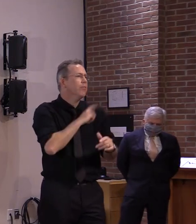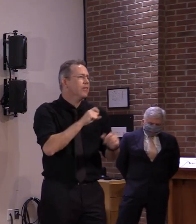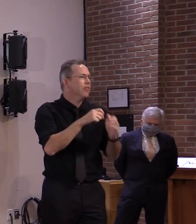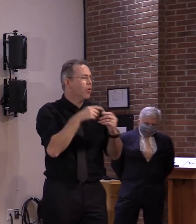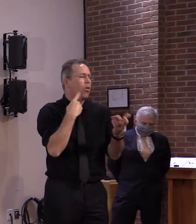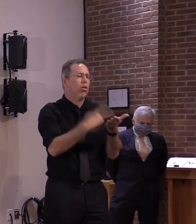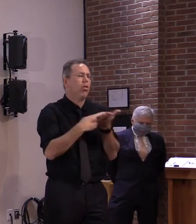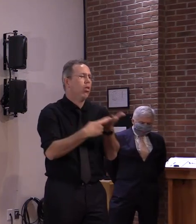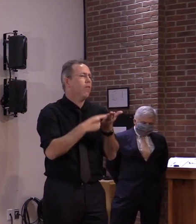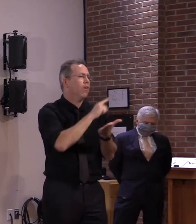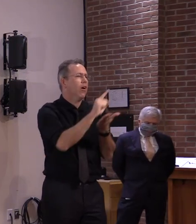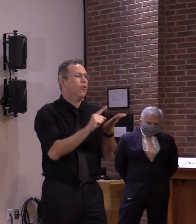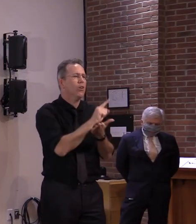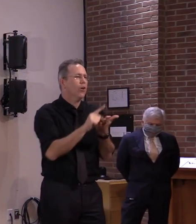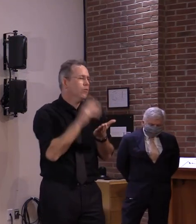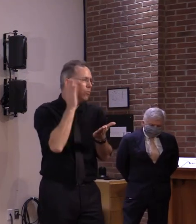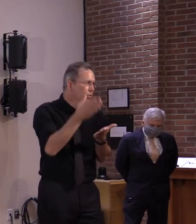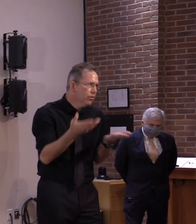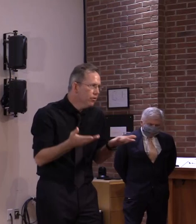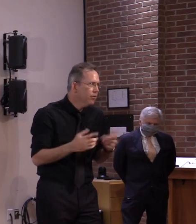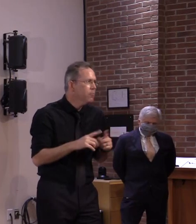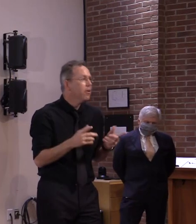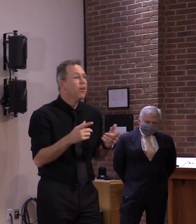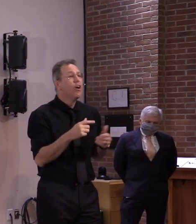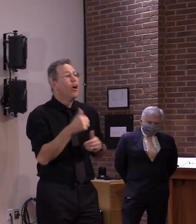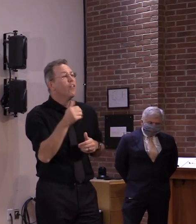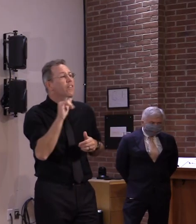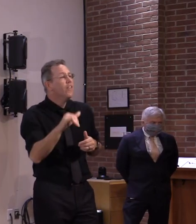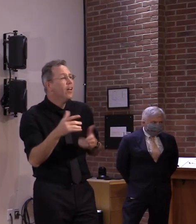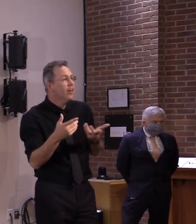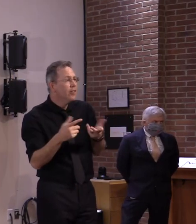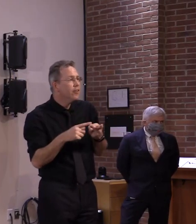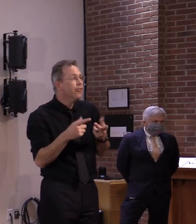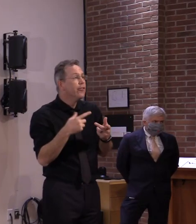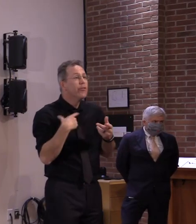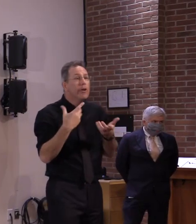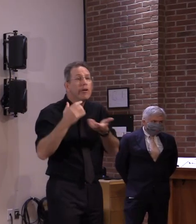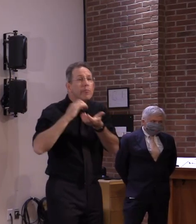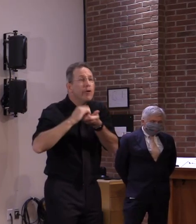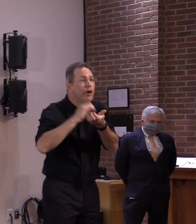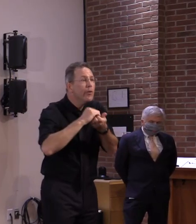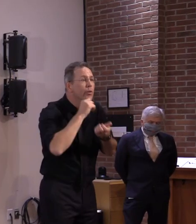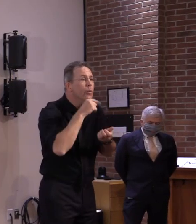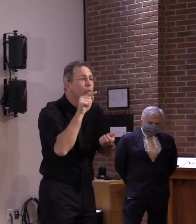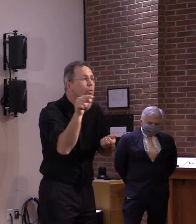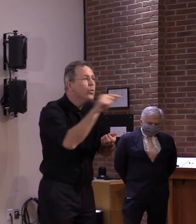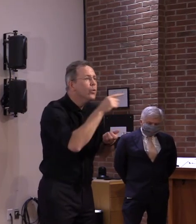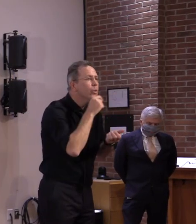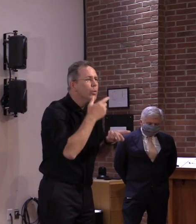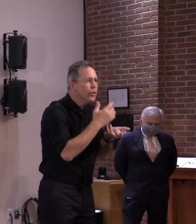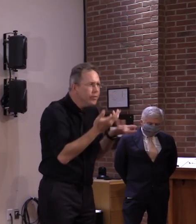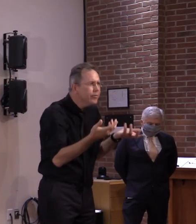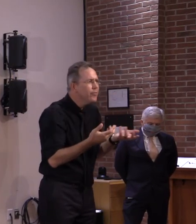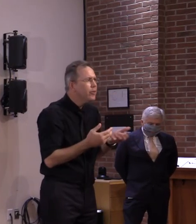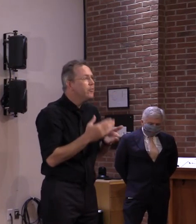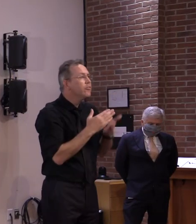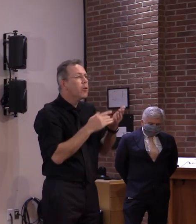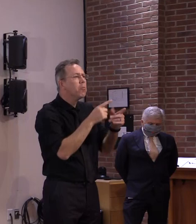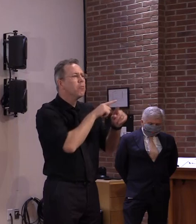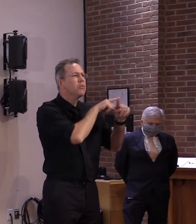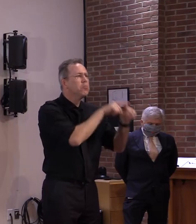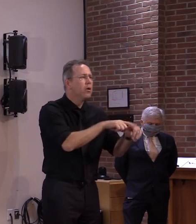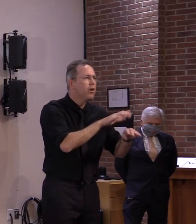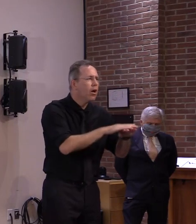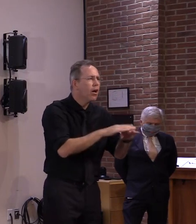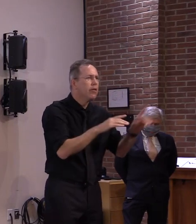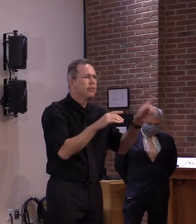a robust investment in their own services. Others partner with other municipalities, and still others choose to get their services, in particular